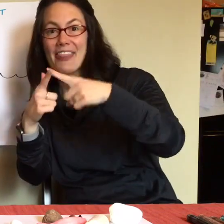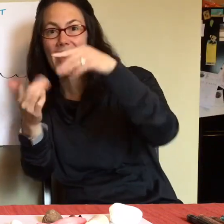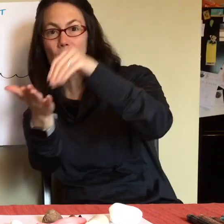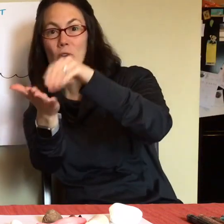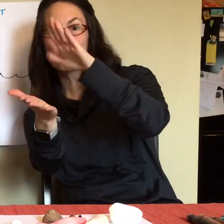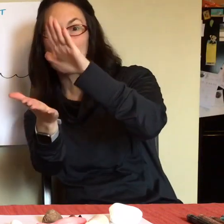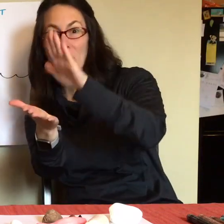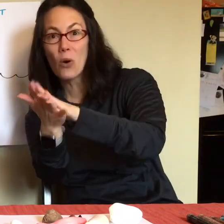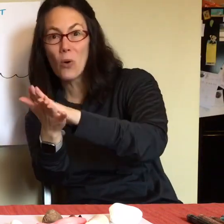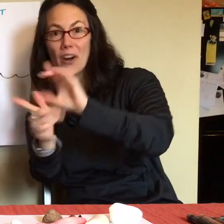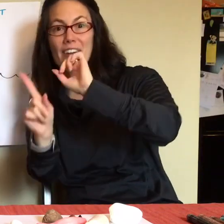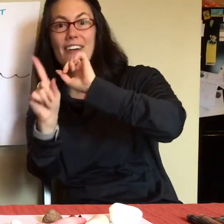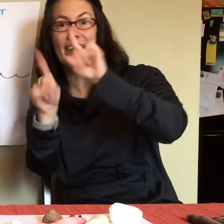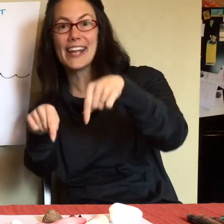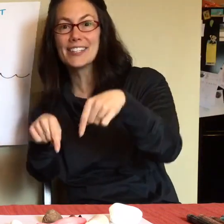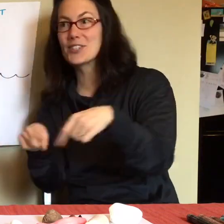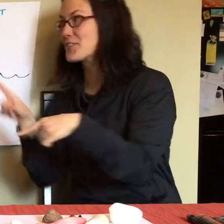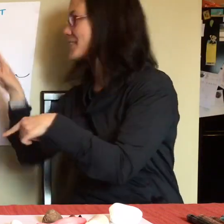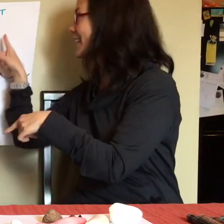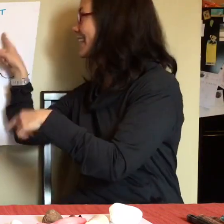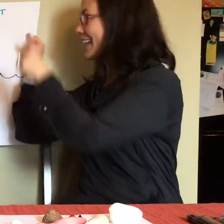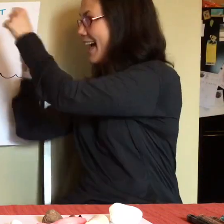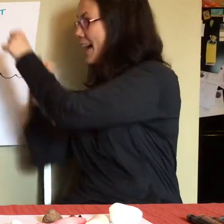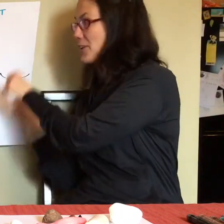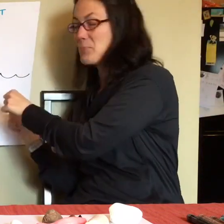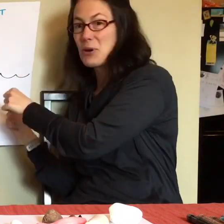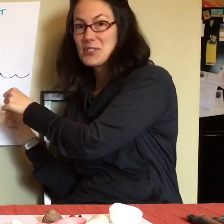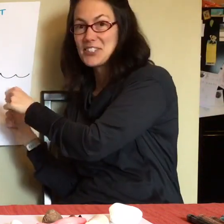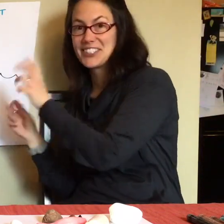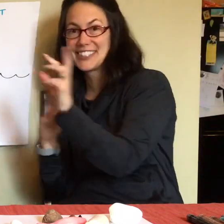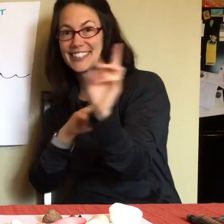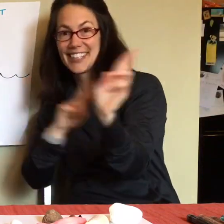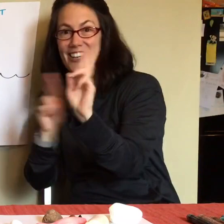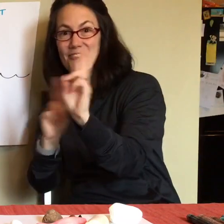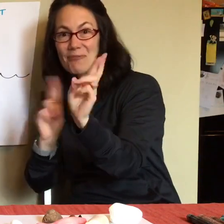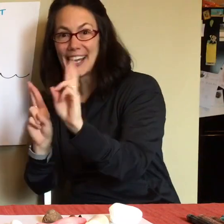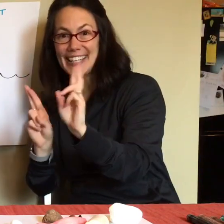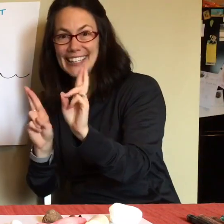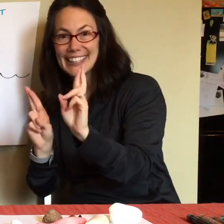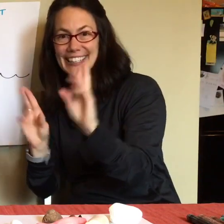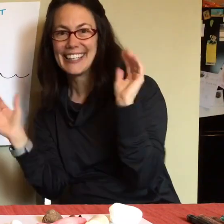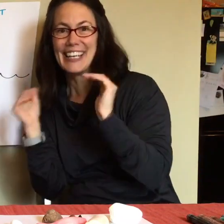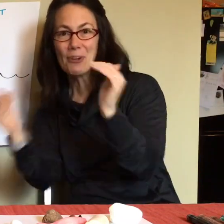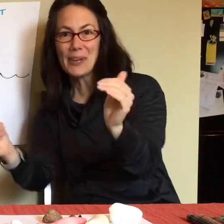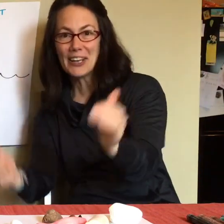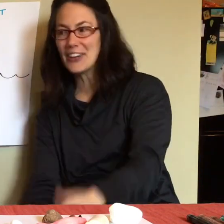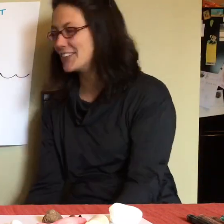then we'll record our answers on our poster. Ready? Here we go.